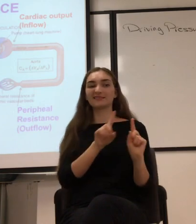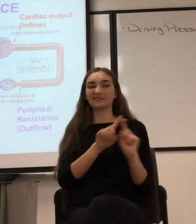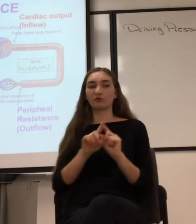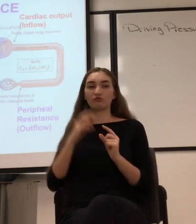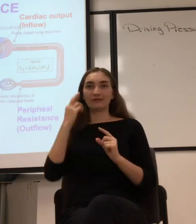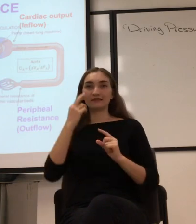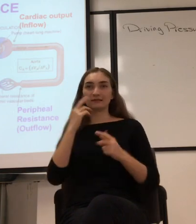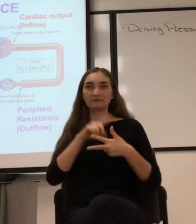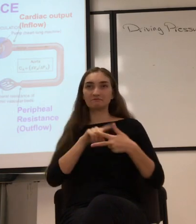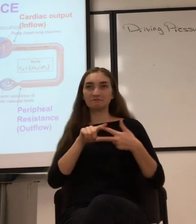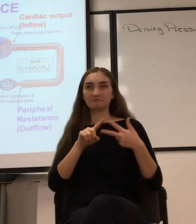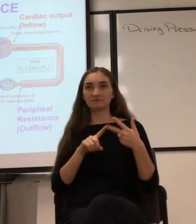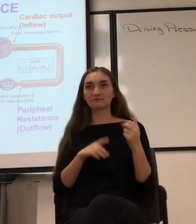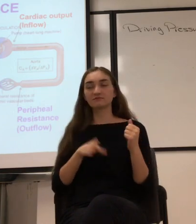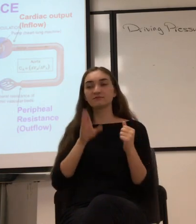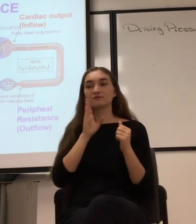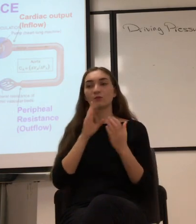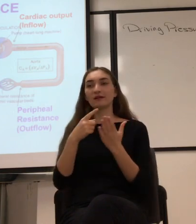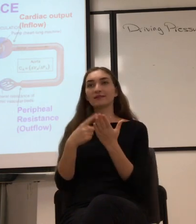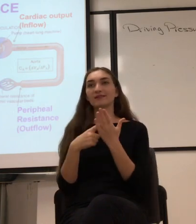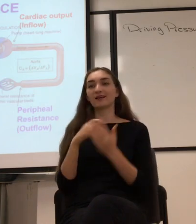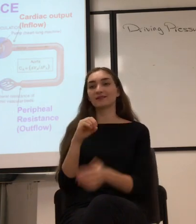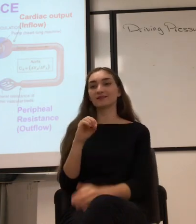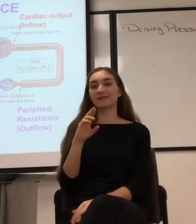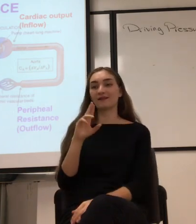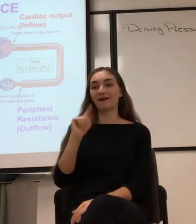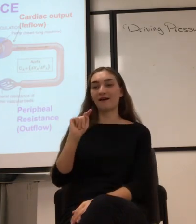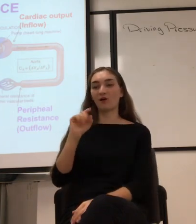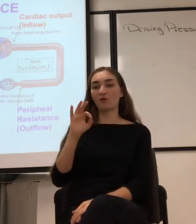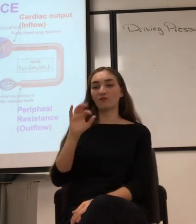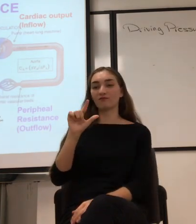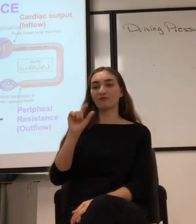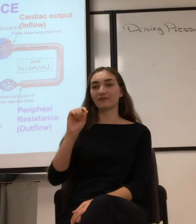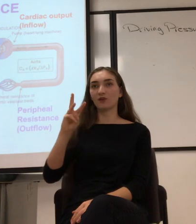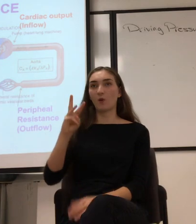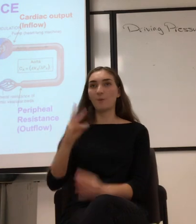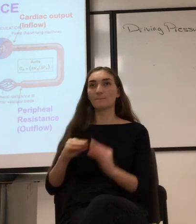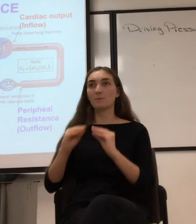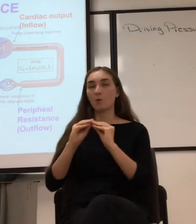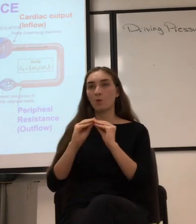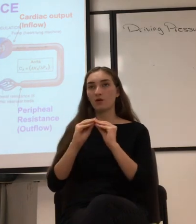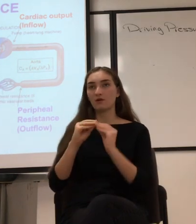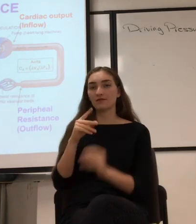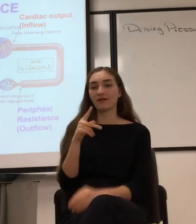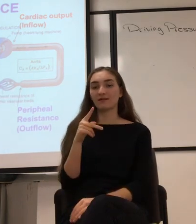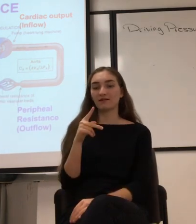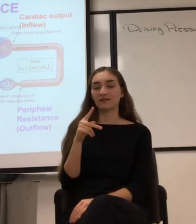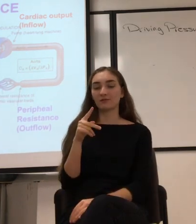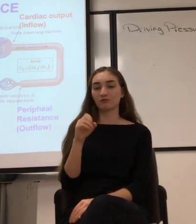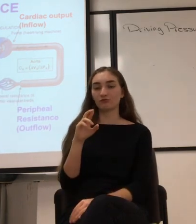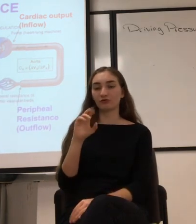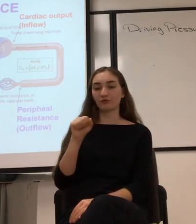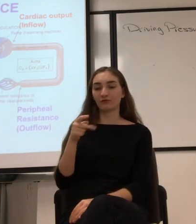Okay, let me talk about the outflow a little more, this peripheral resistance.